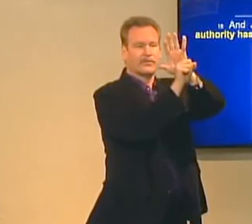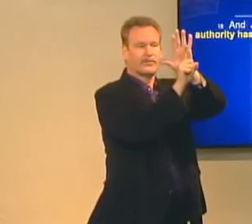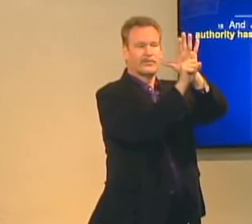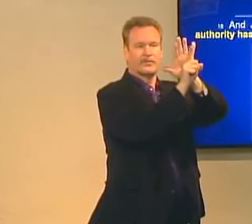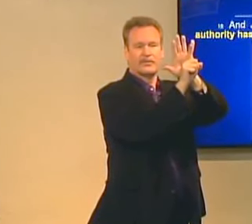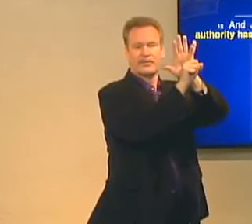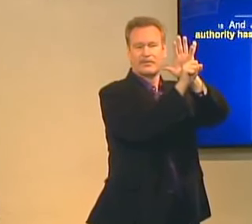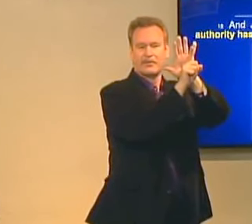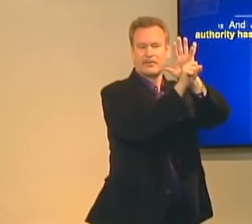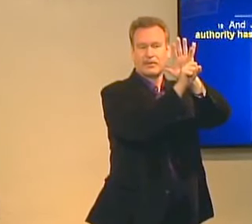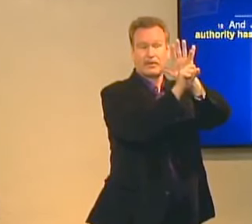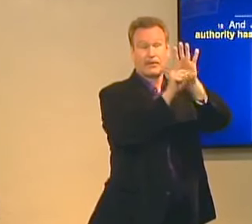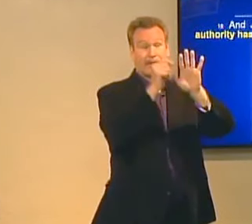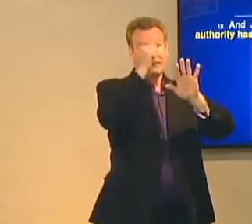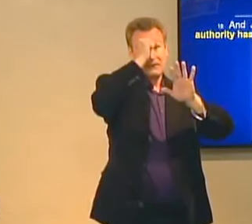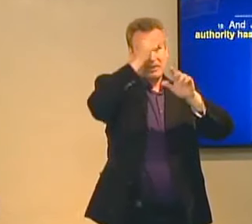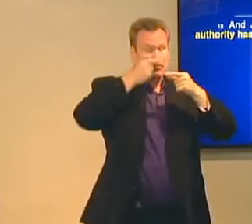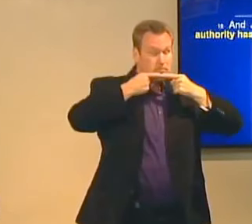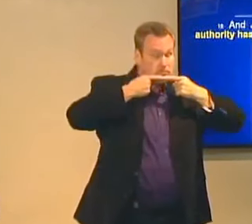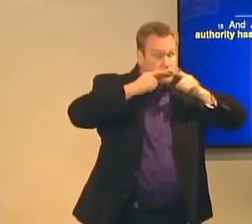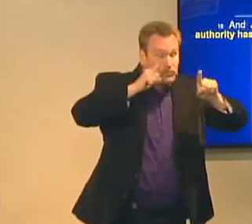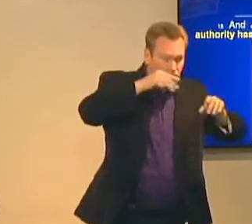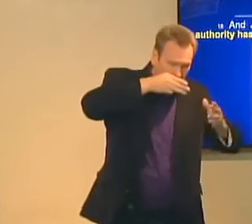being in the bosom of the Father in a close relationship